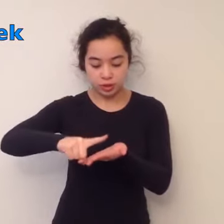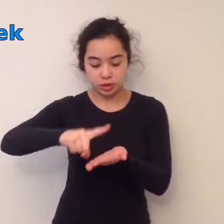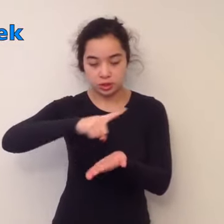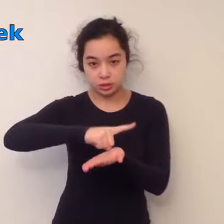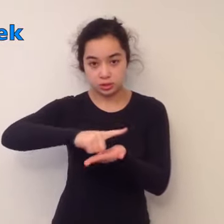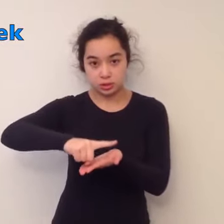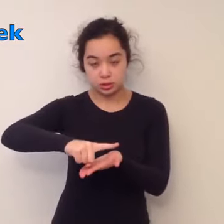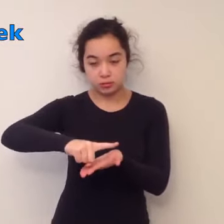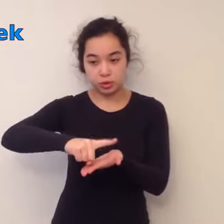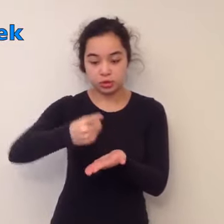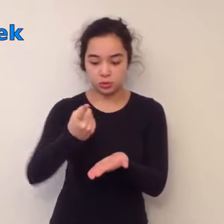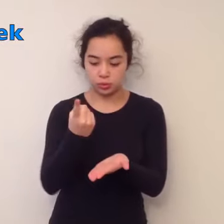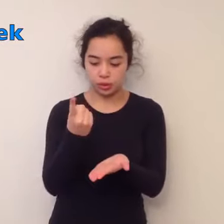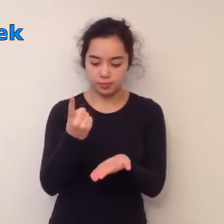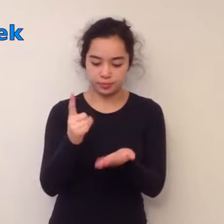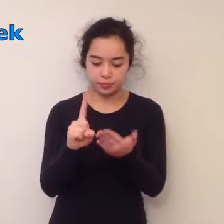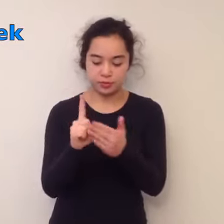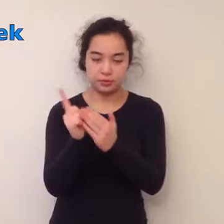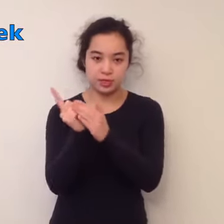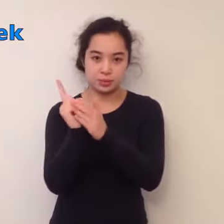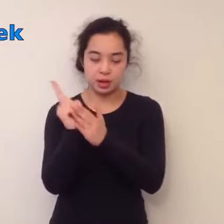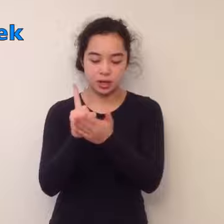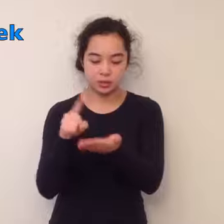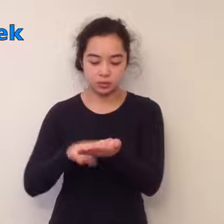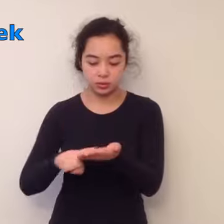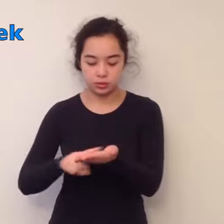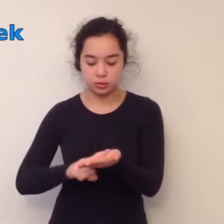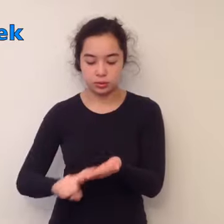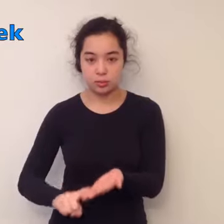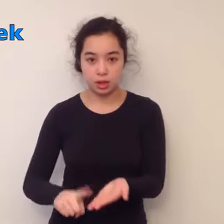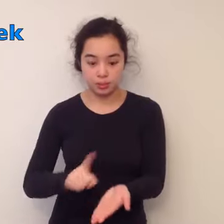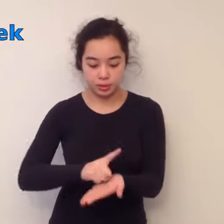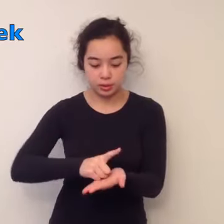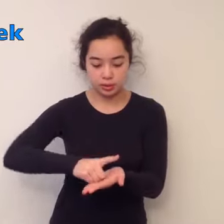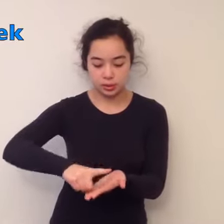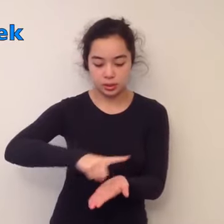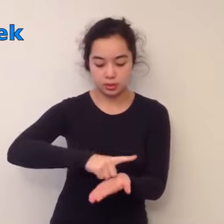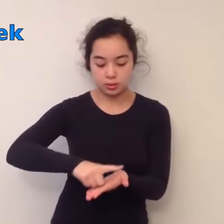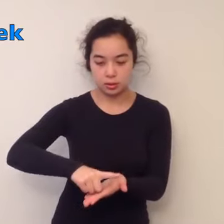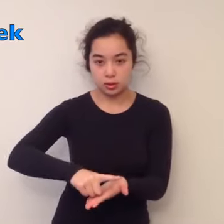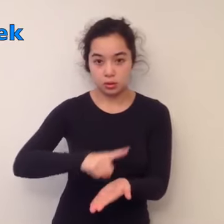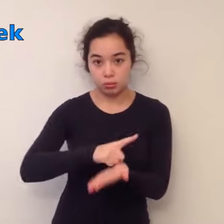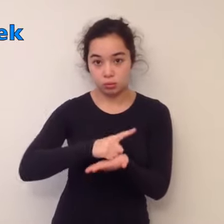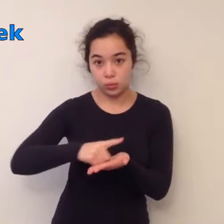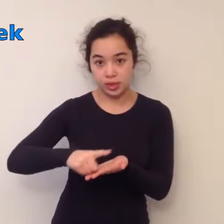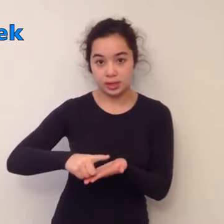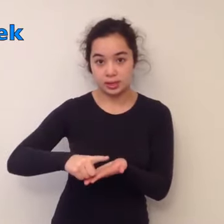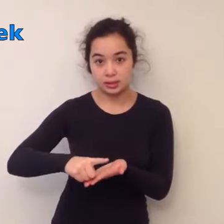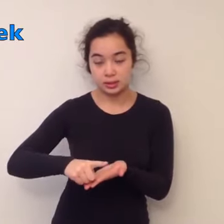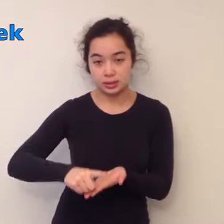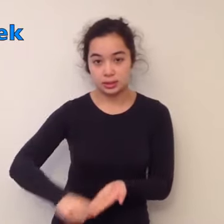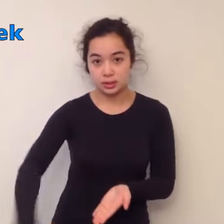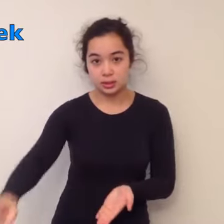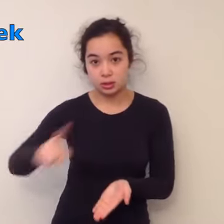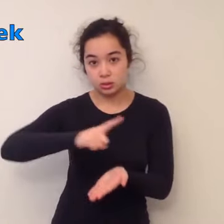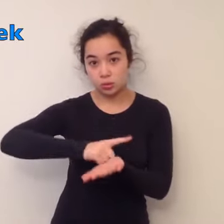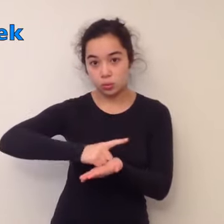brush your the fist part on your palm. So, week.